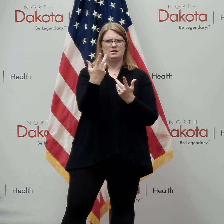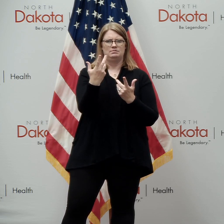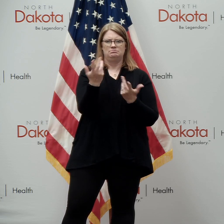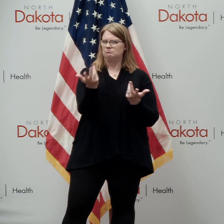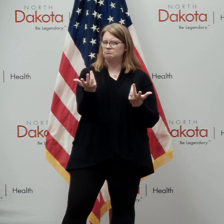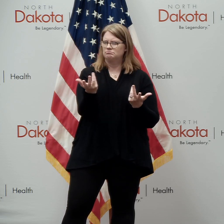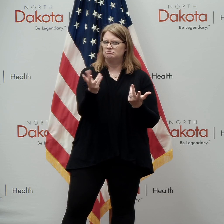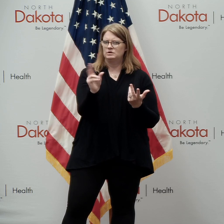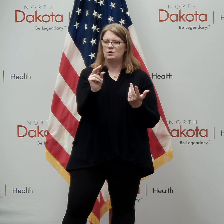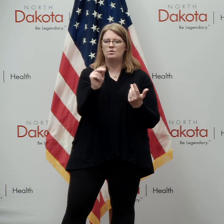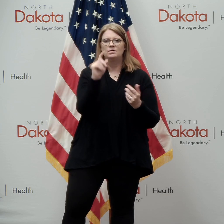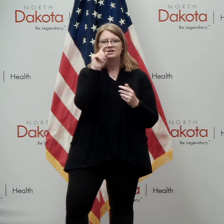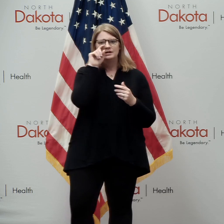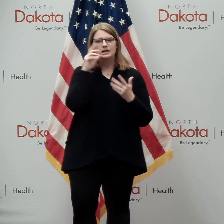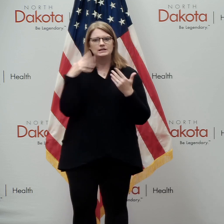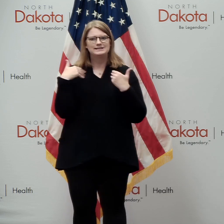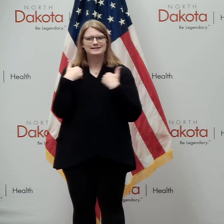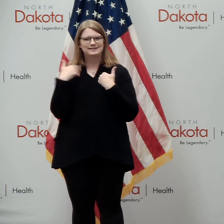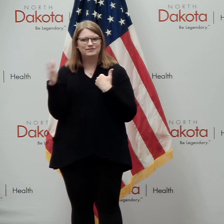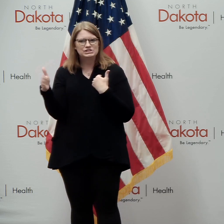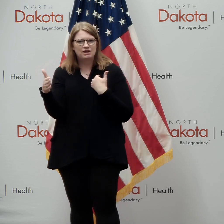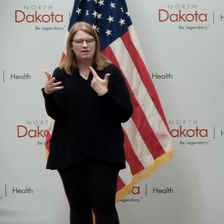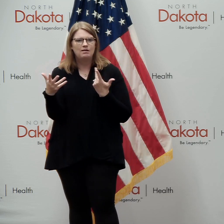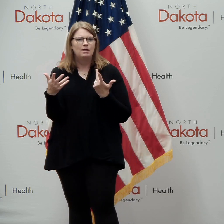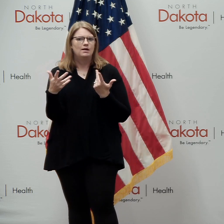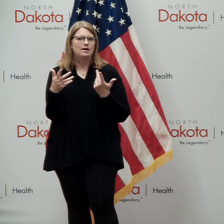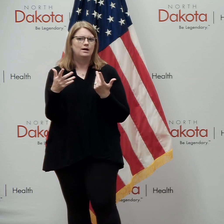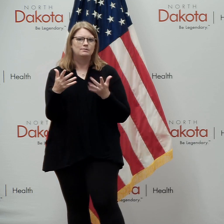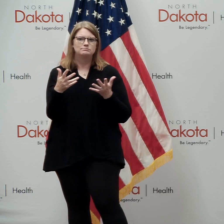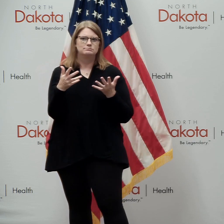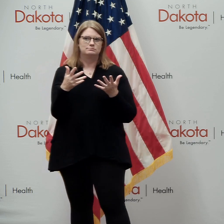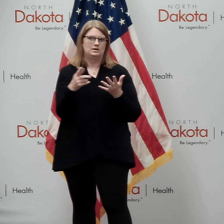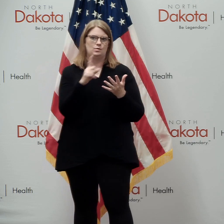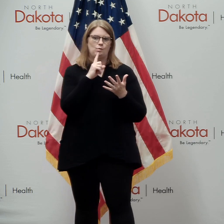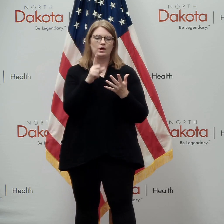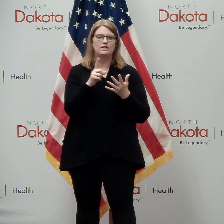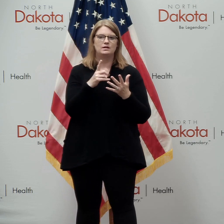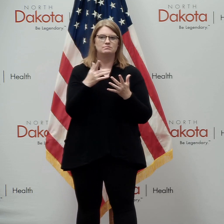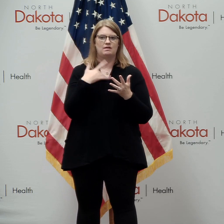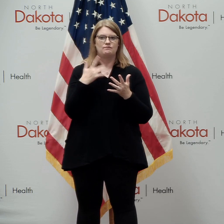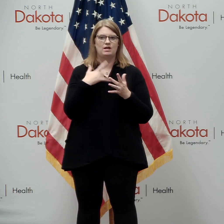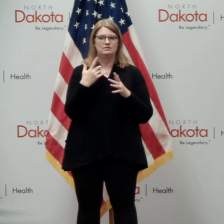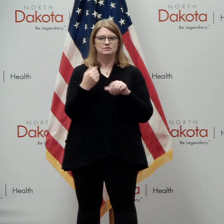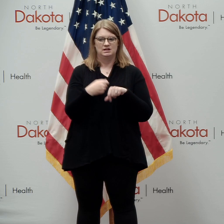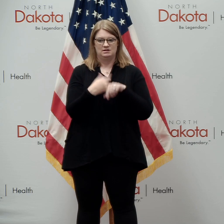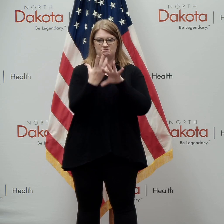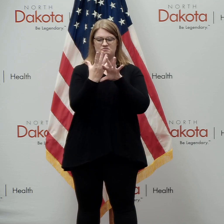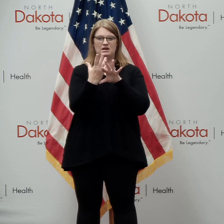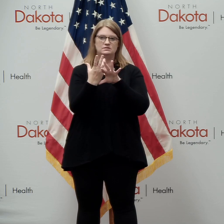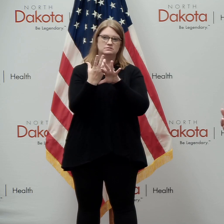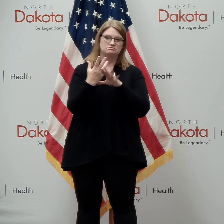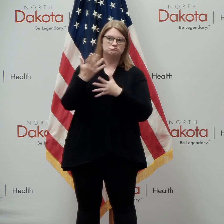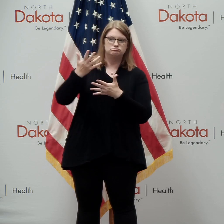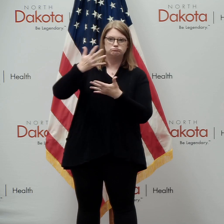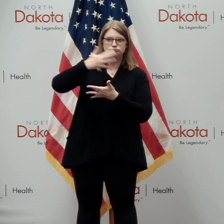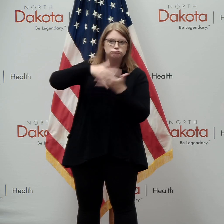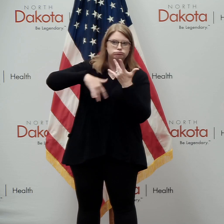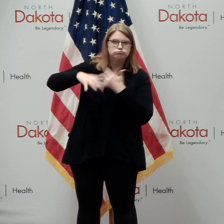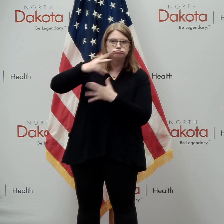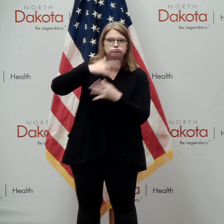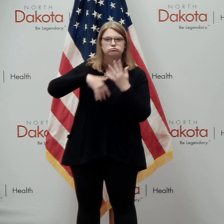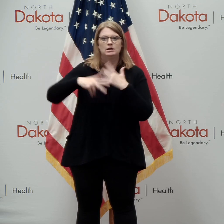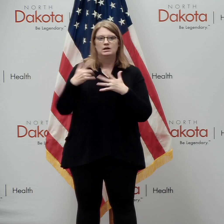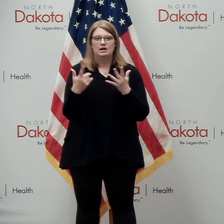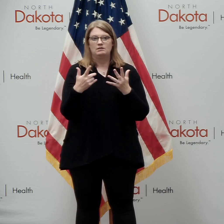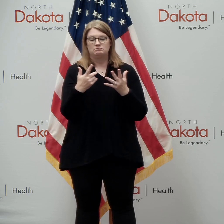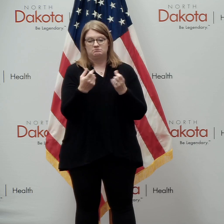it's been Fish and Game or other folks that have had great interaction online with virtual meetings. In some cases, we've had higher attendance and